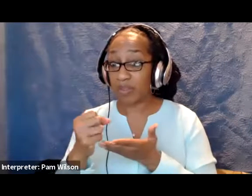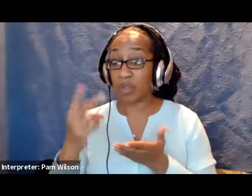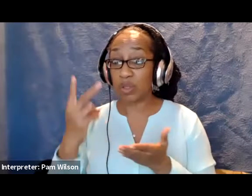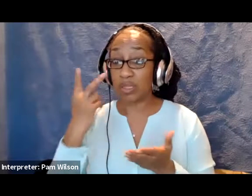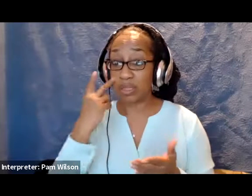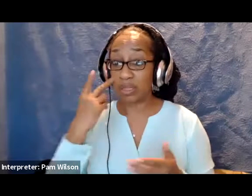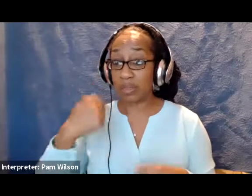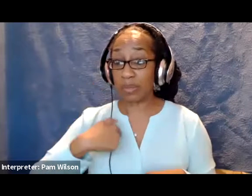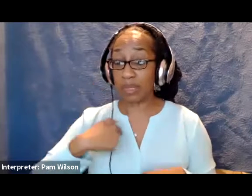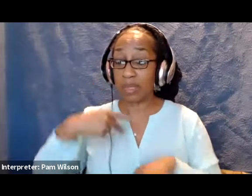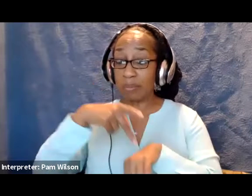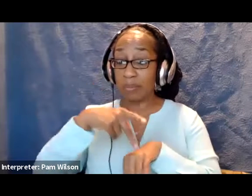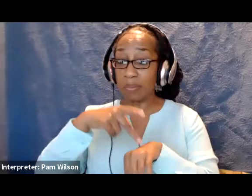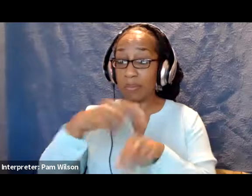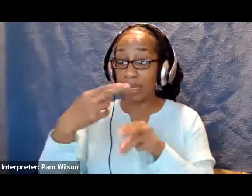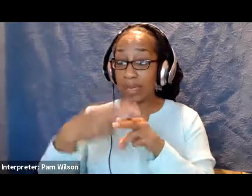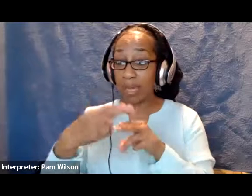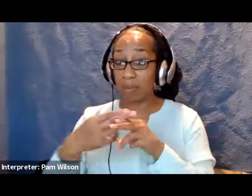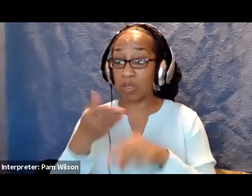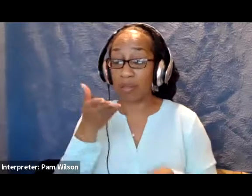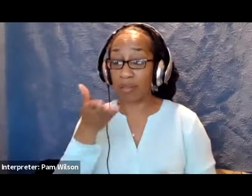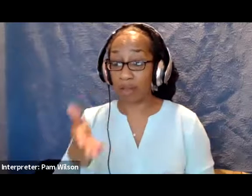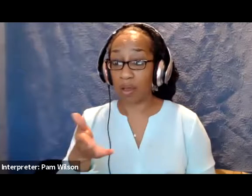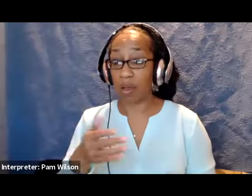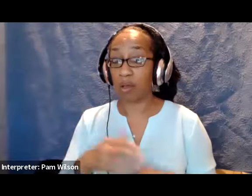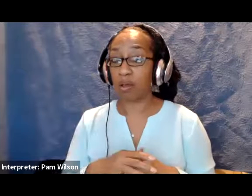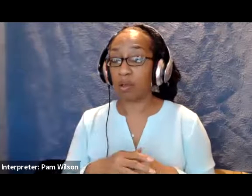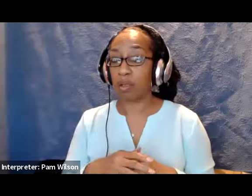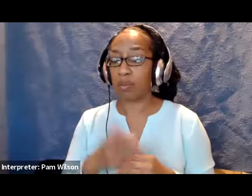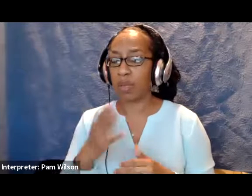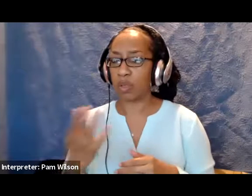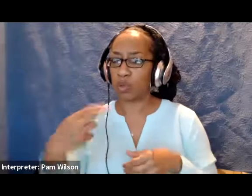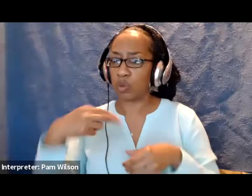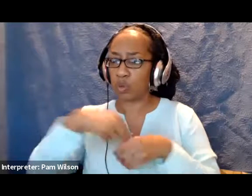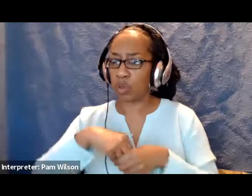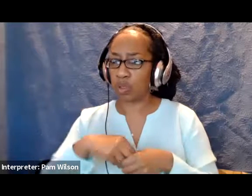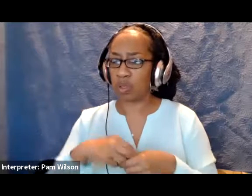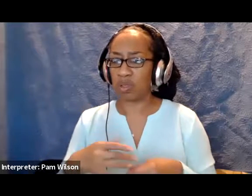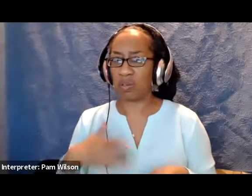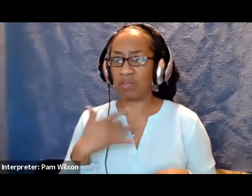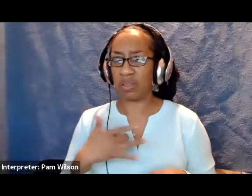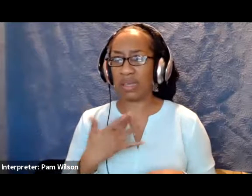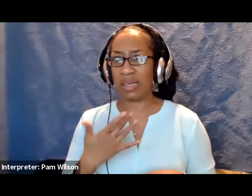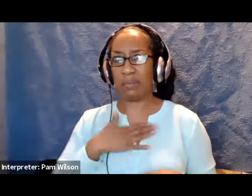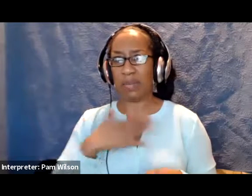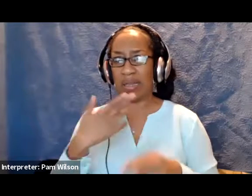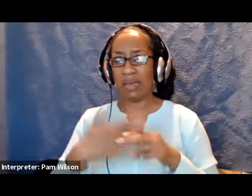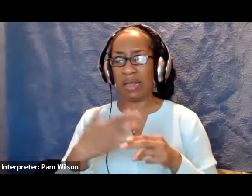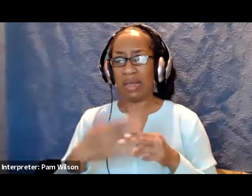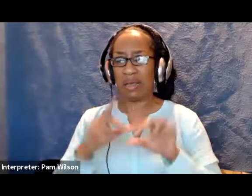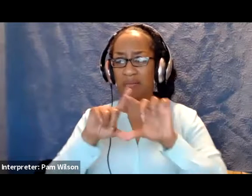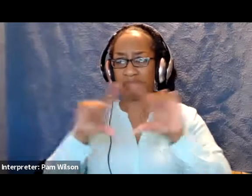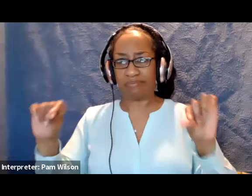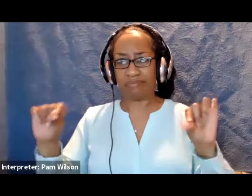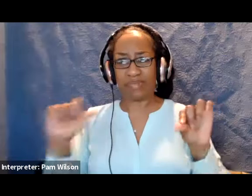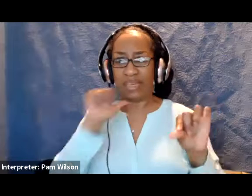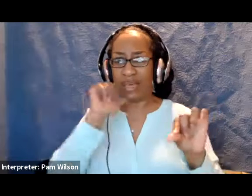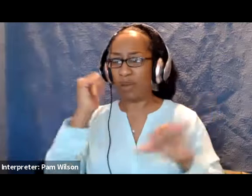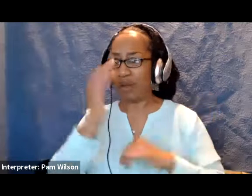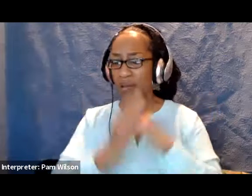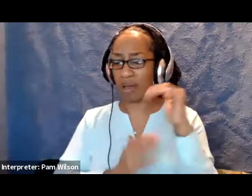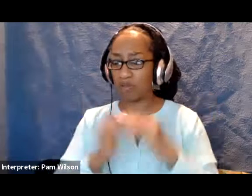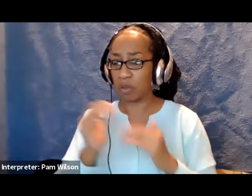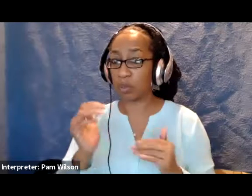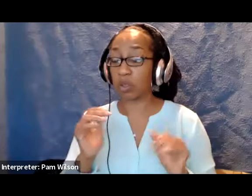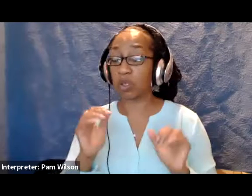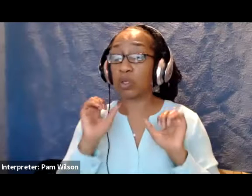our names are there. You may be joining something and you may not feel comfortable with your name being there. Know that you can get into